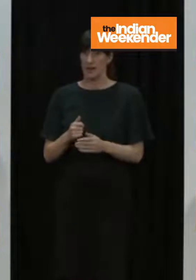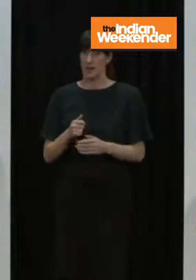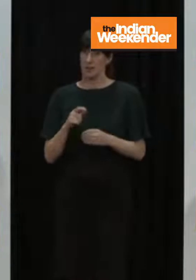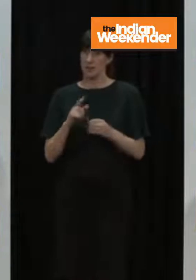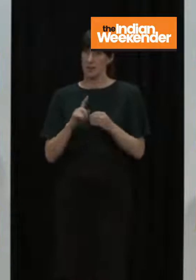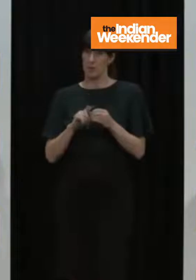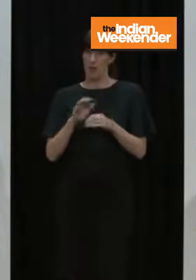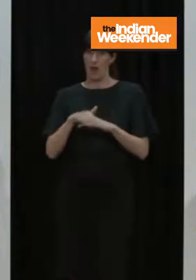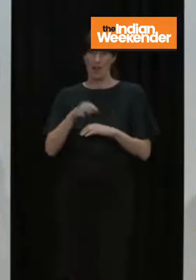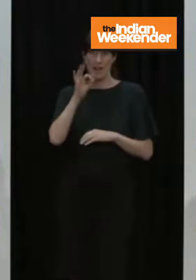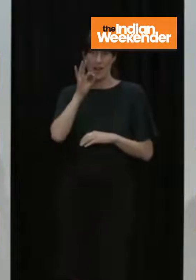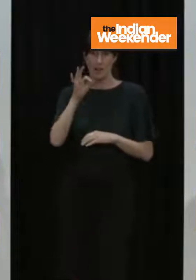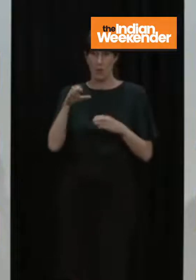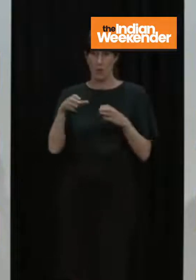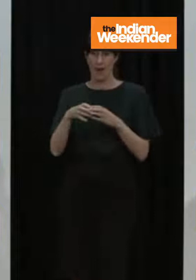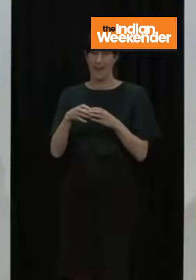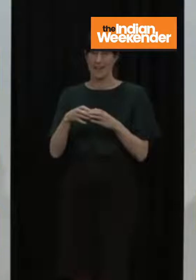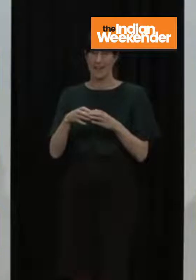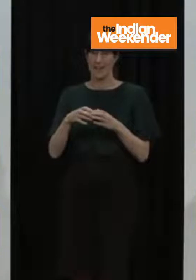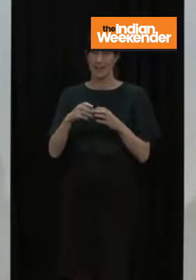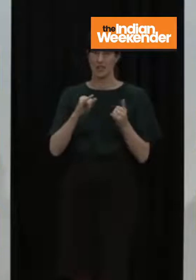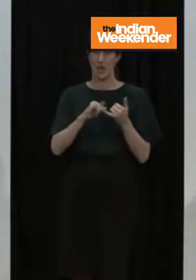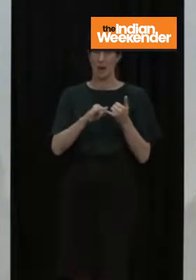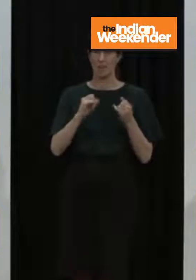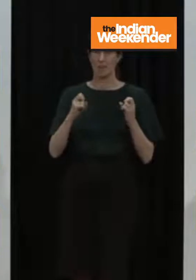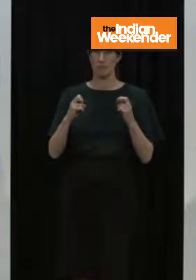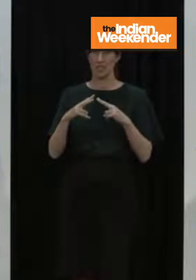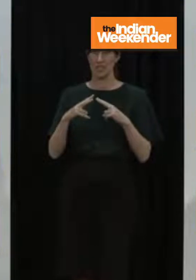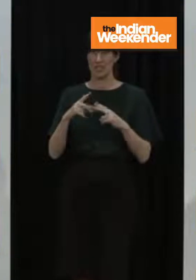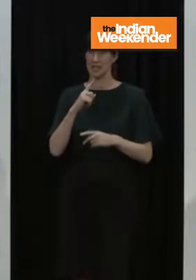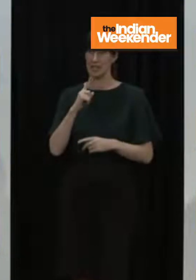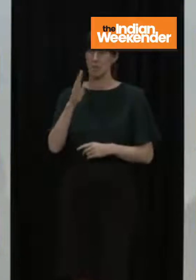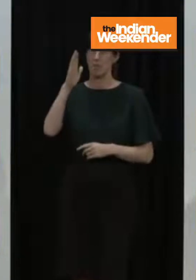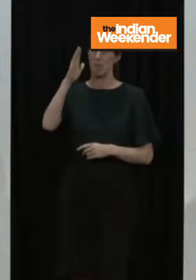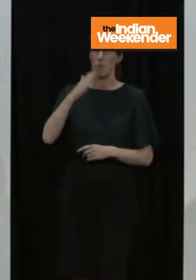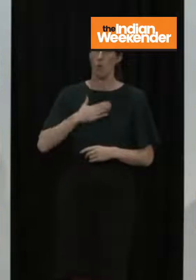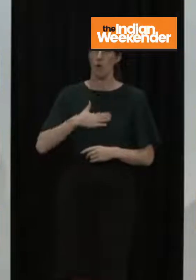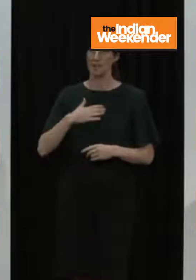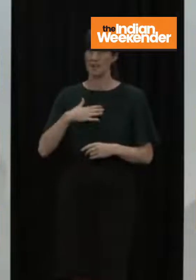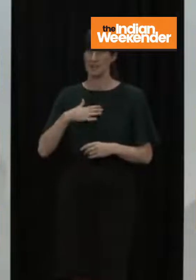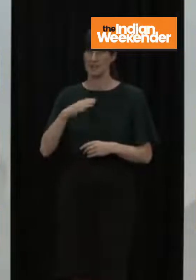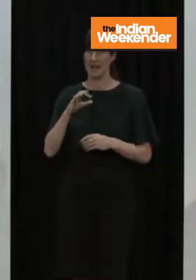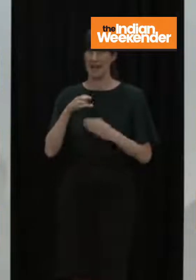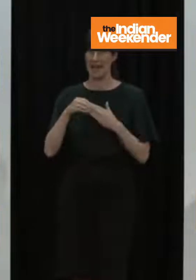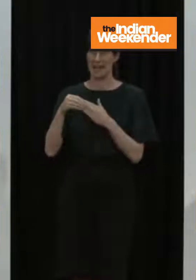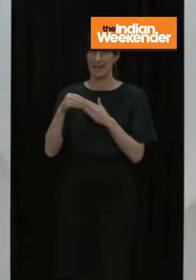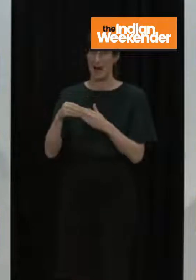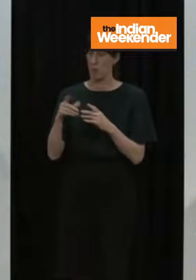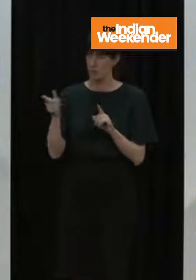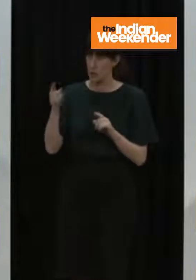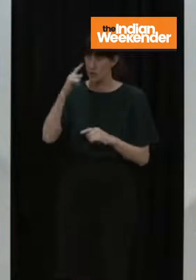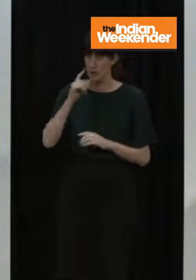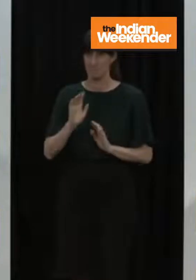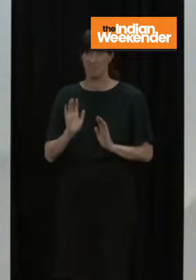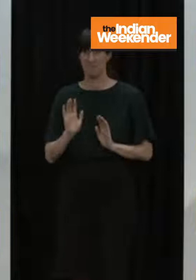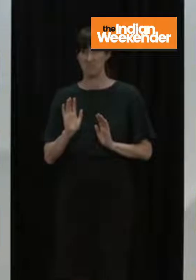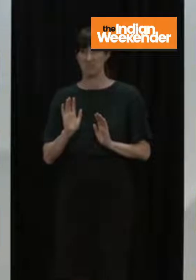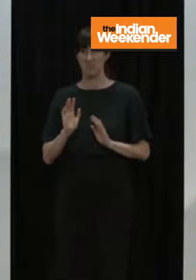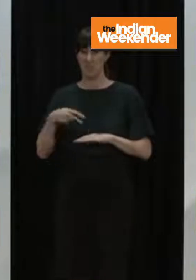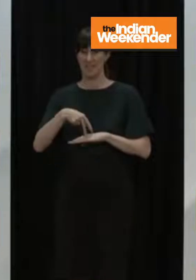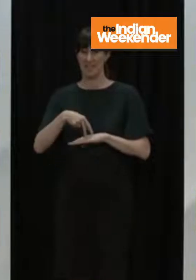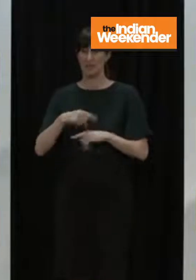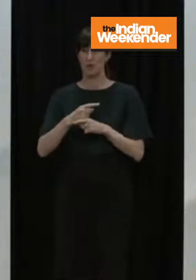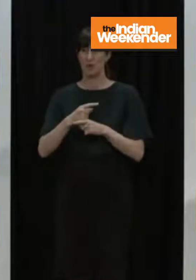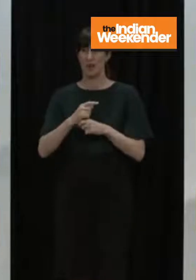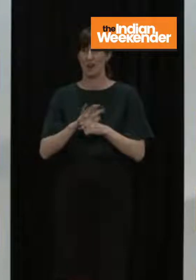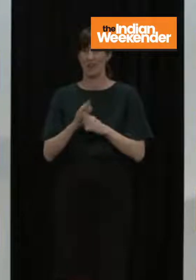What I make of it is that I'm standing on the stage here at a government pandemic briefing, and I'm very focused on managing that. Joe? That system. Have you got